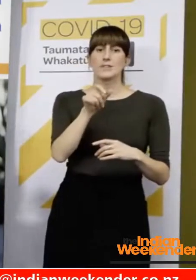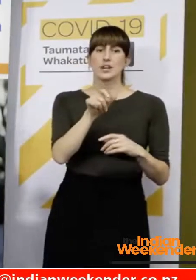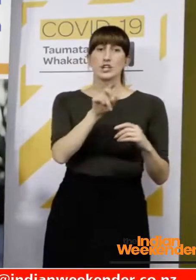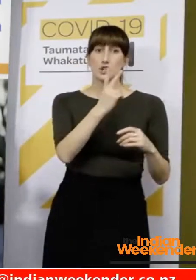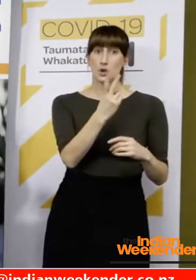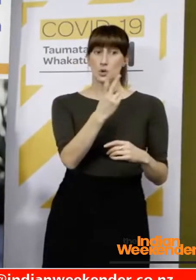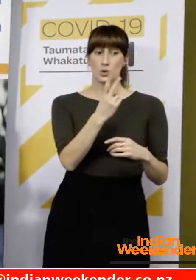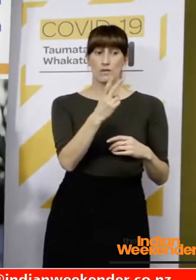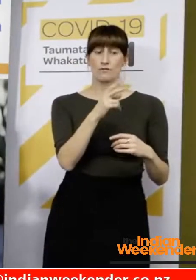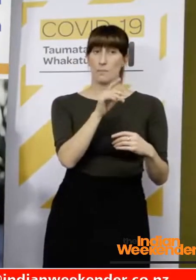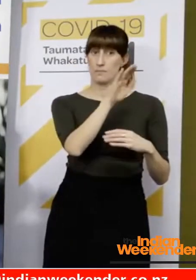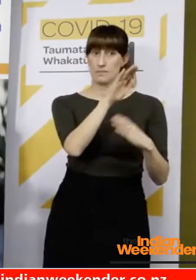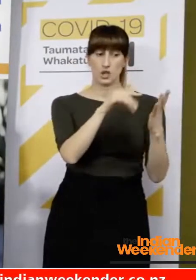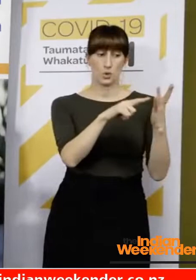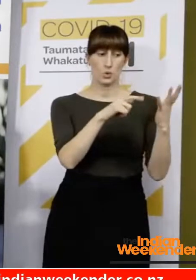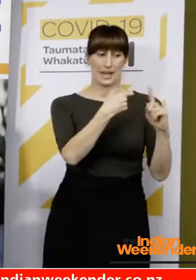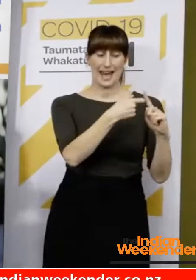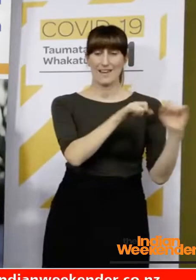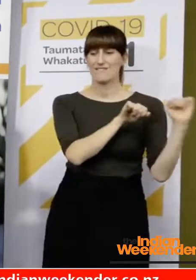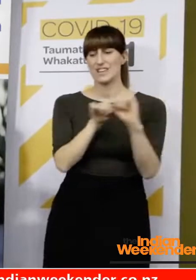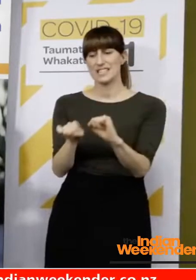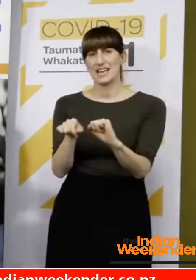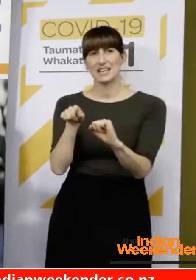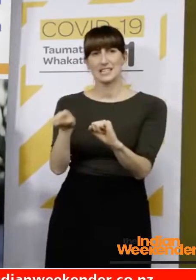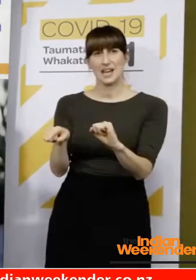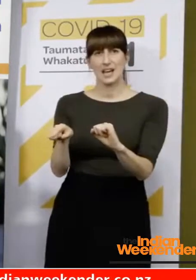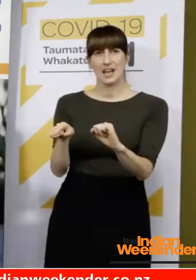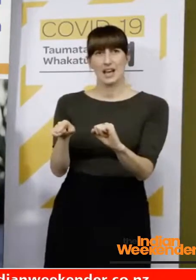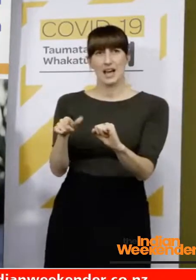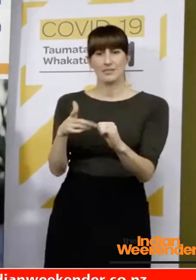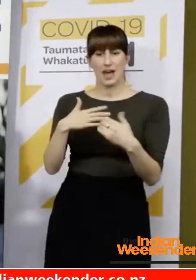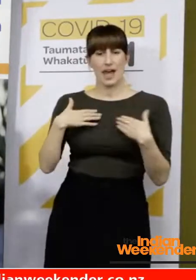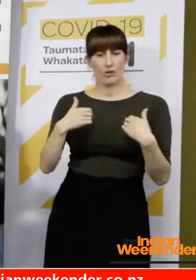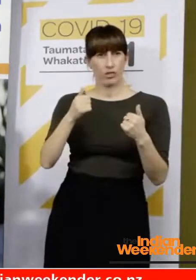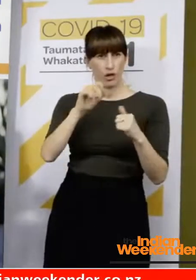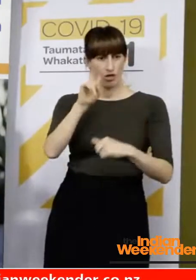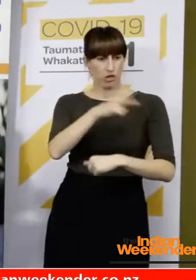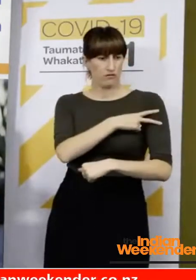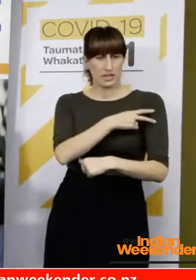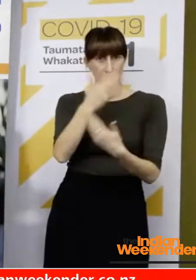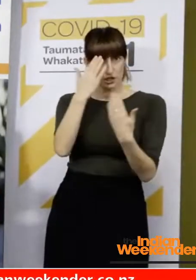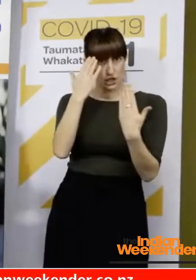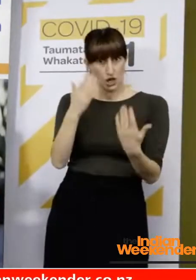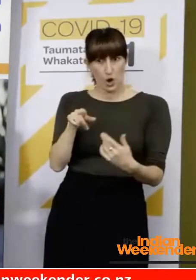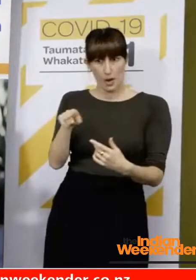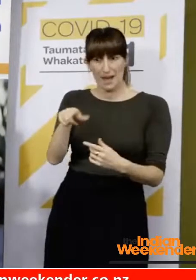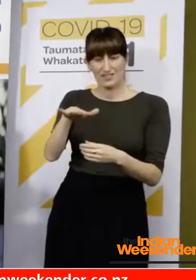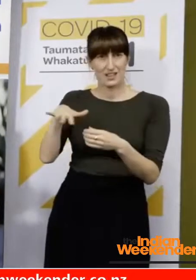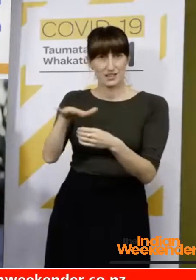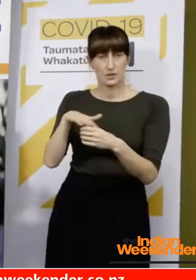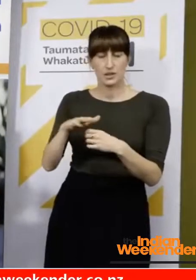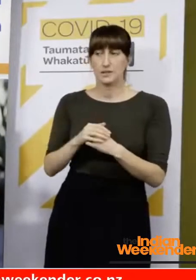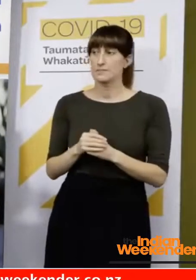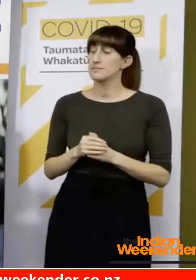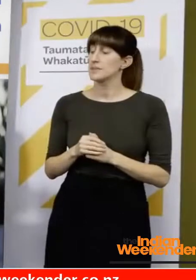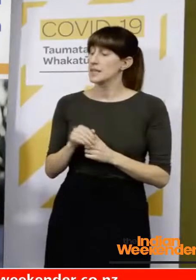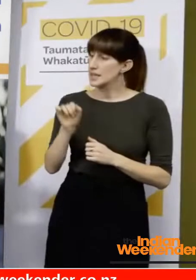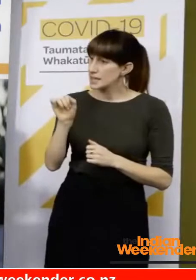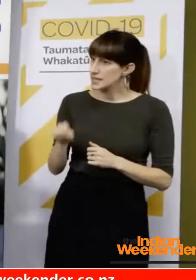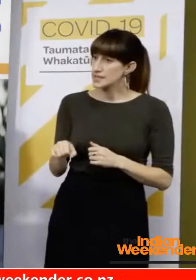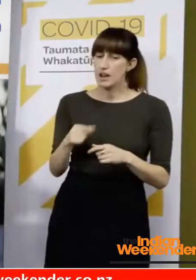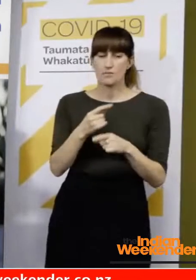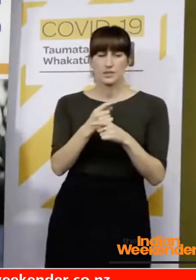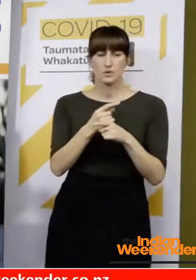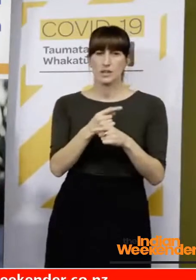there else was, when we get out. as I said last week, see how it goes. there was a number of And that was people Tom that came to the Crampton house speaking to to us drop from off quarantine in and Melbourne. understand